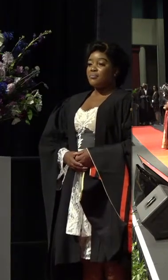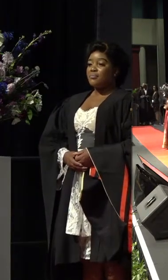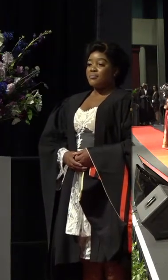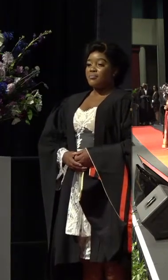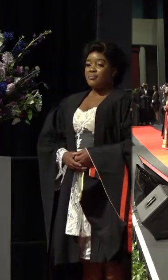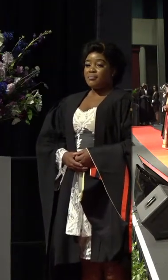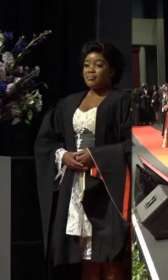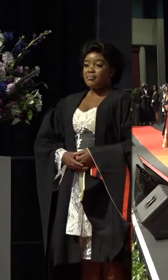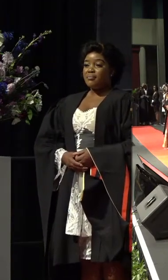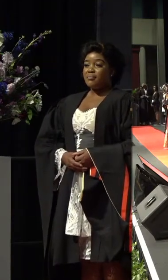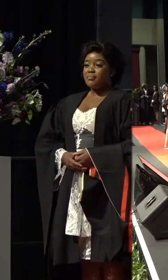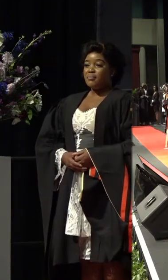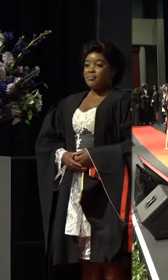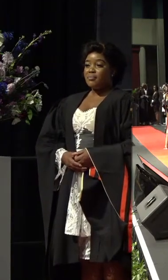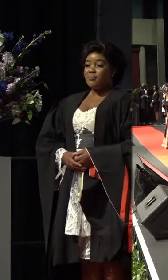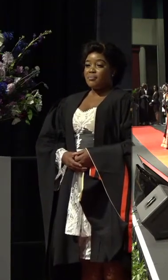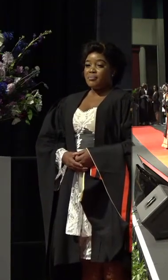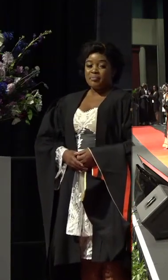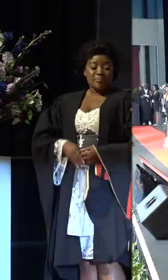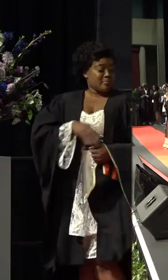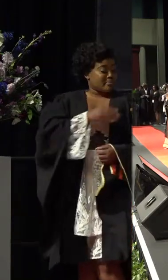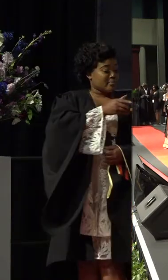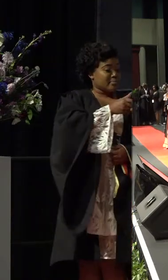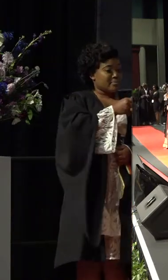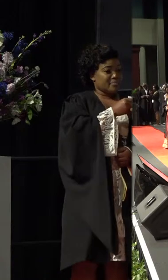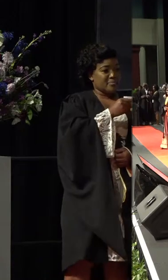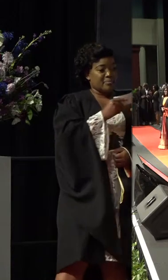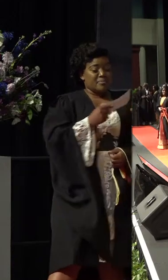Samukilisiwe, Felicity Mzolo.